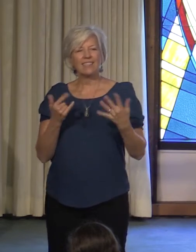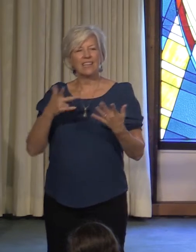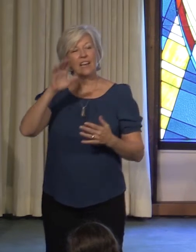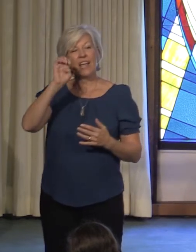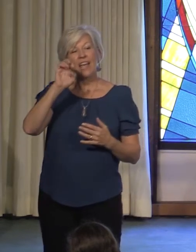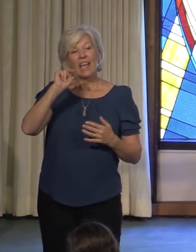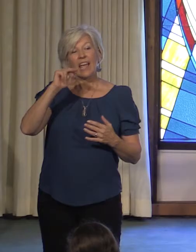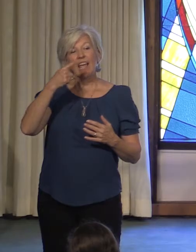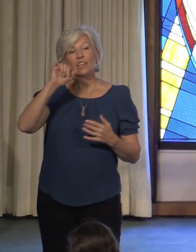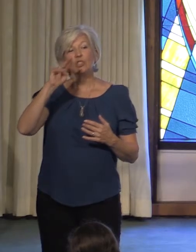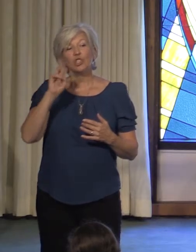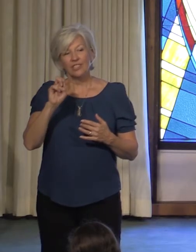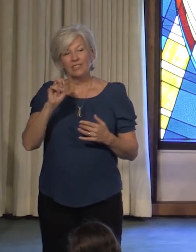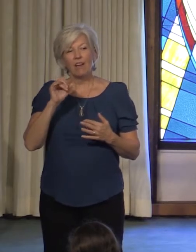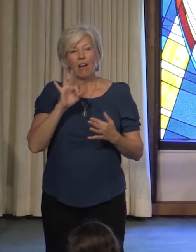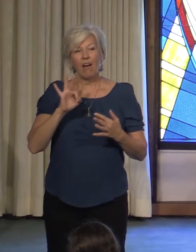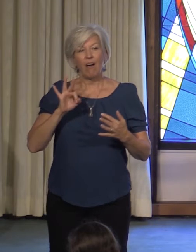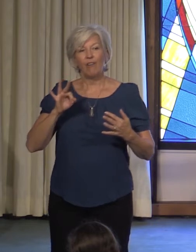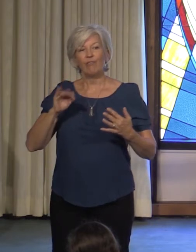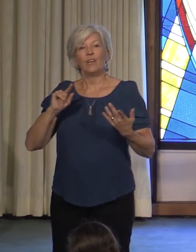joy.